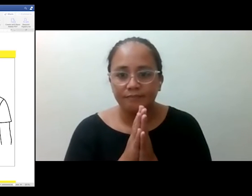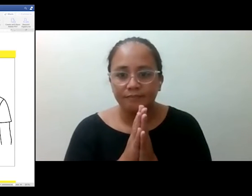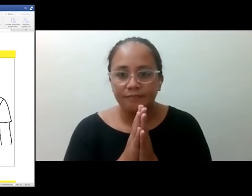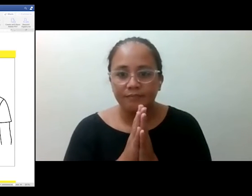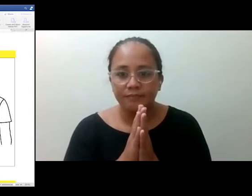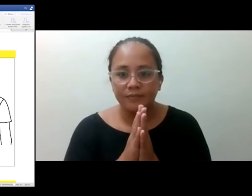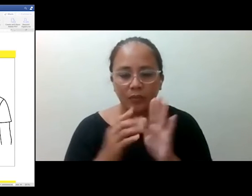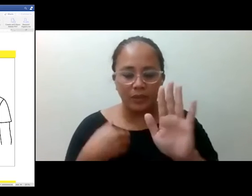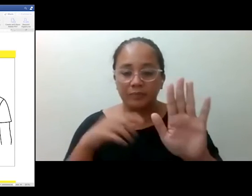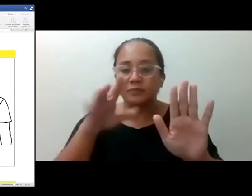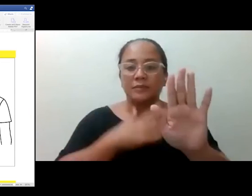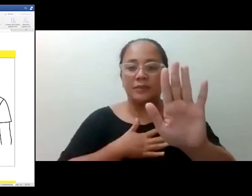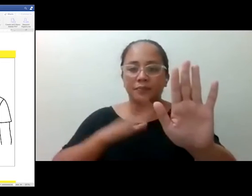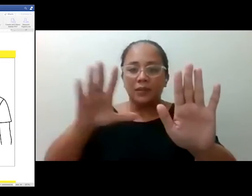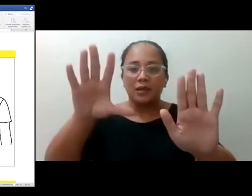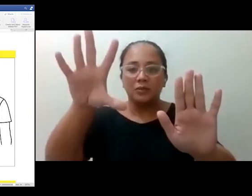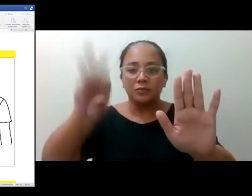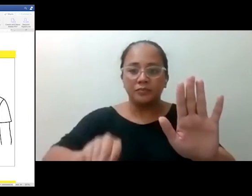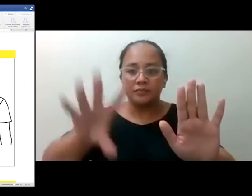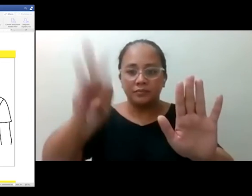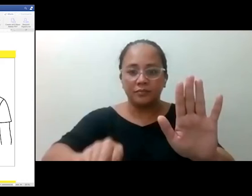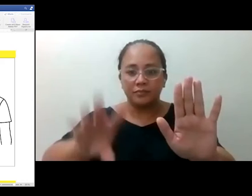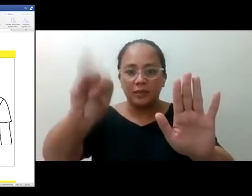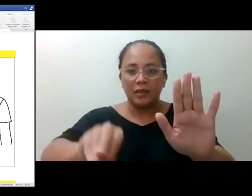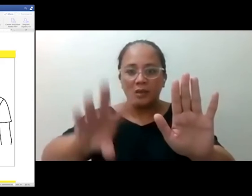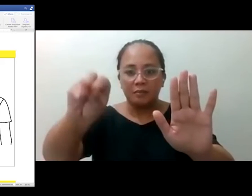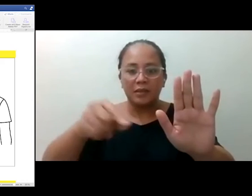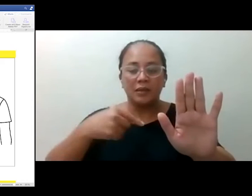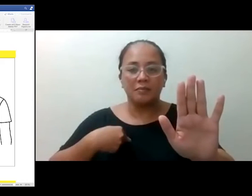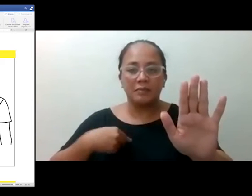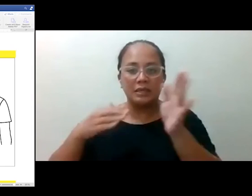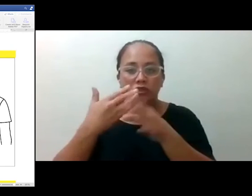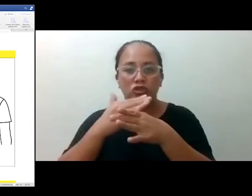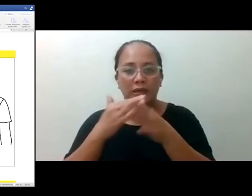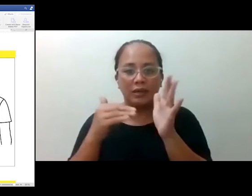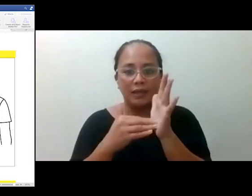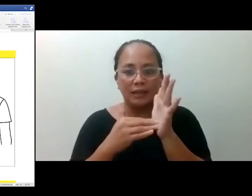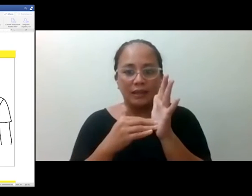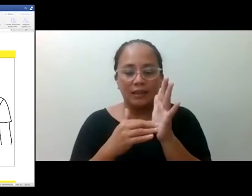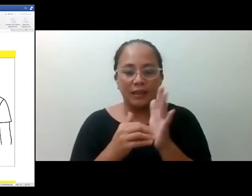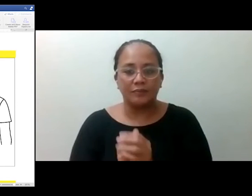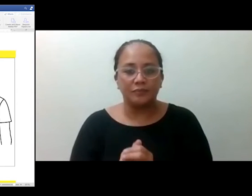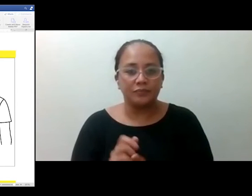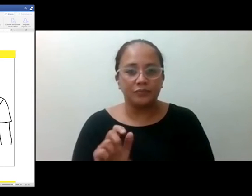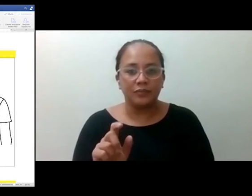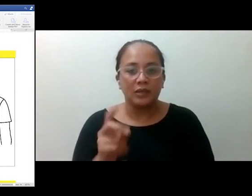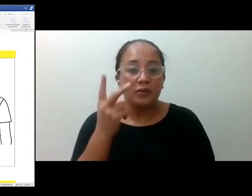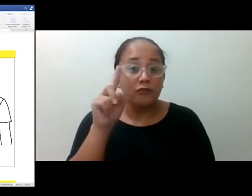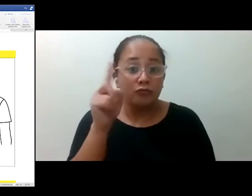Okay, Shak, can you stop sharing now and let me share again? So first, look at how this